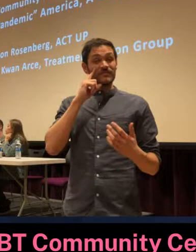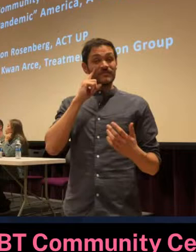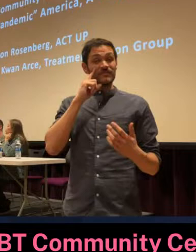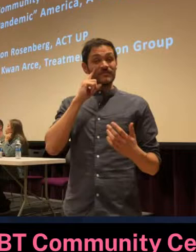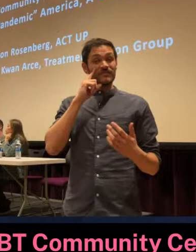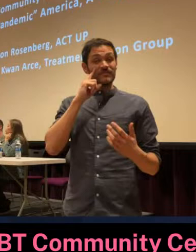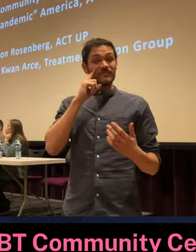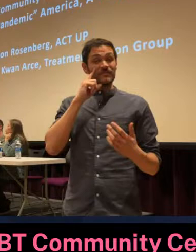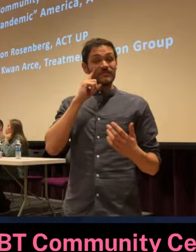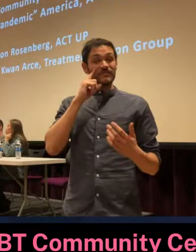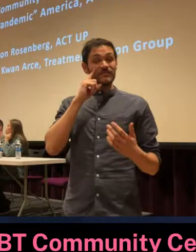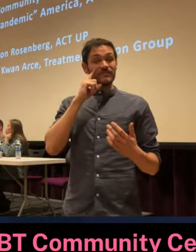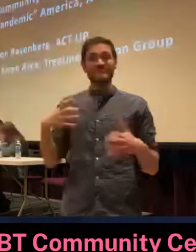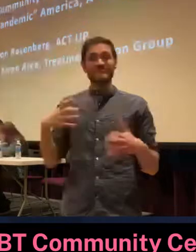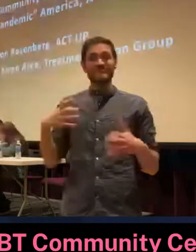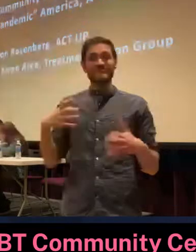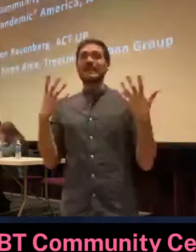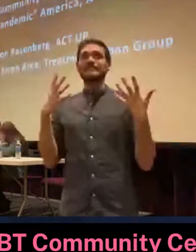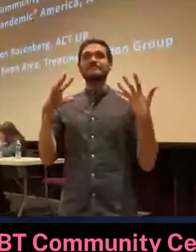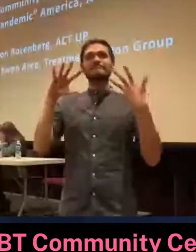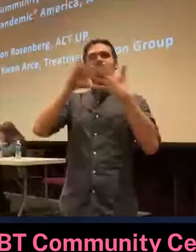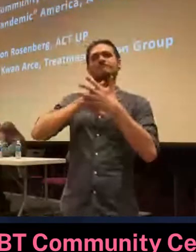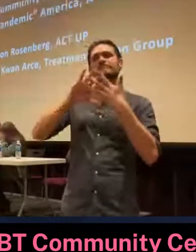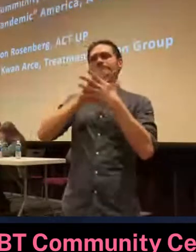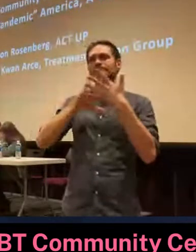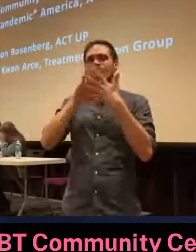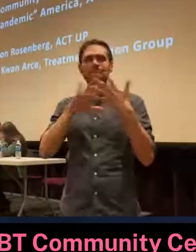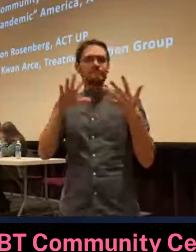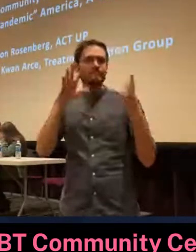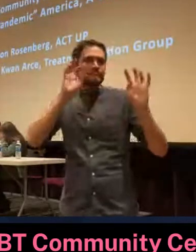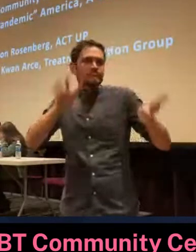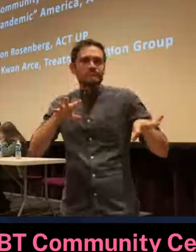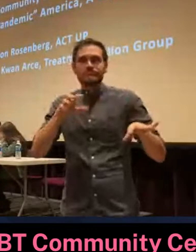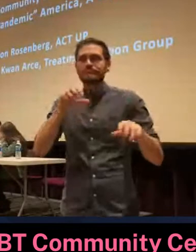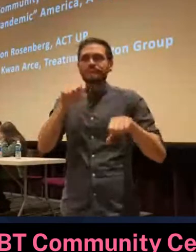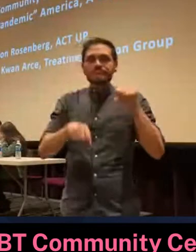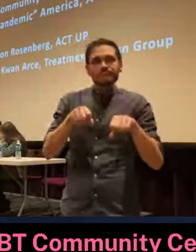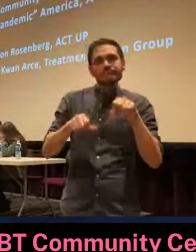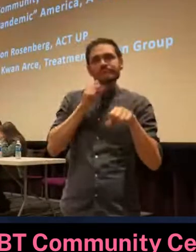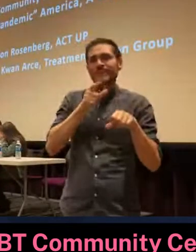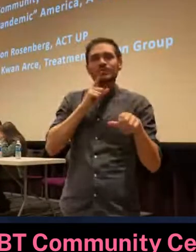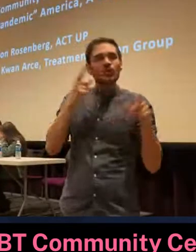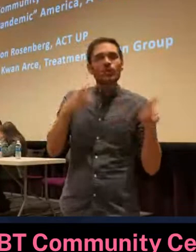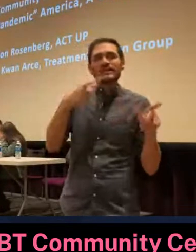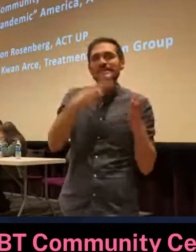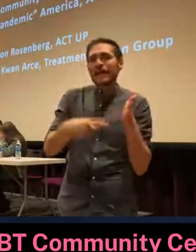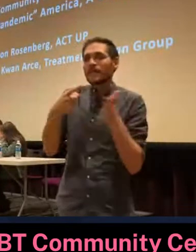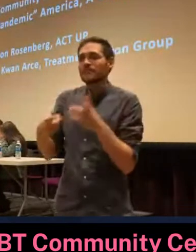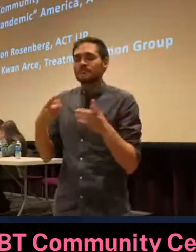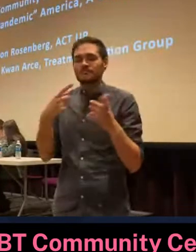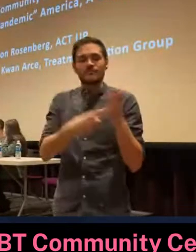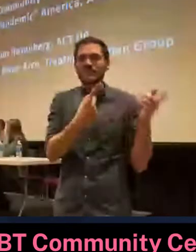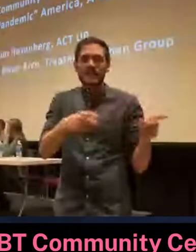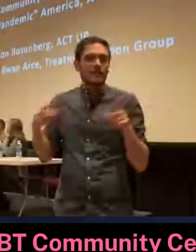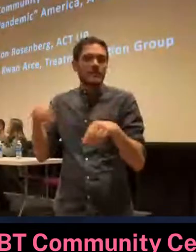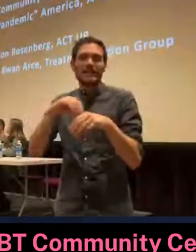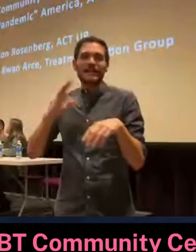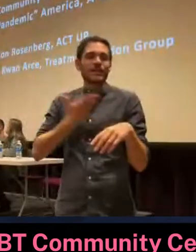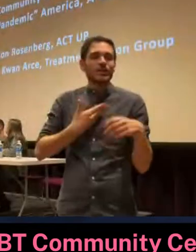There's a lot of ambiguity as, what exactly is happening in our spaces, and we're thinking about safety.